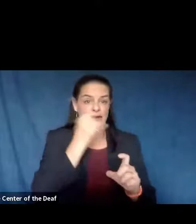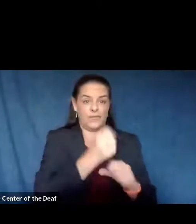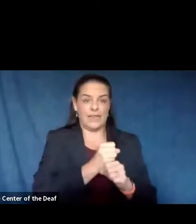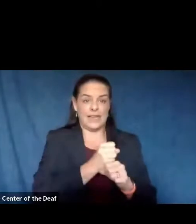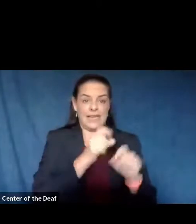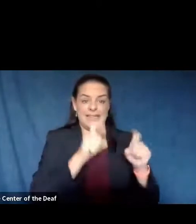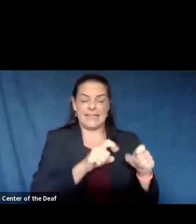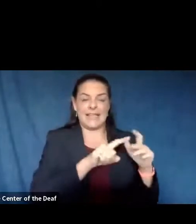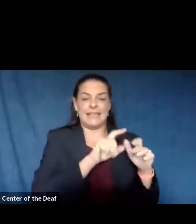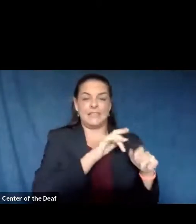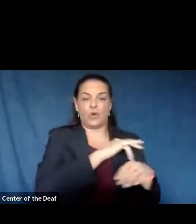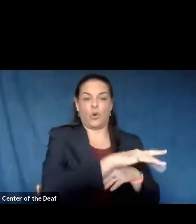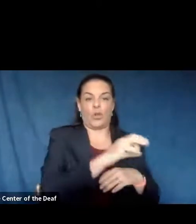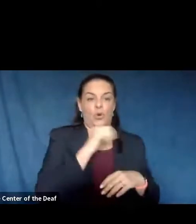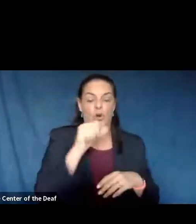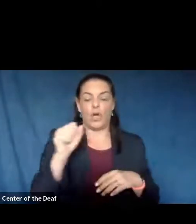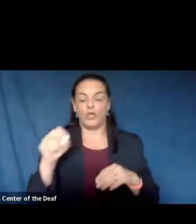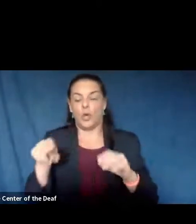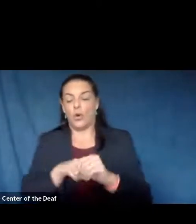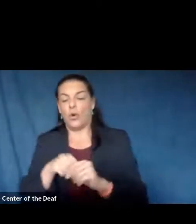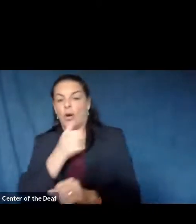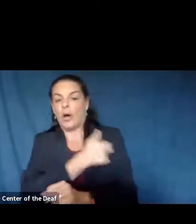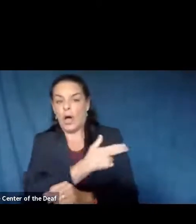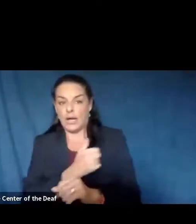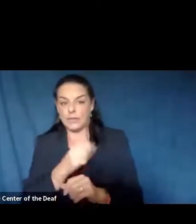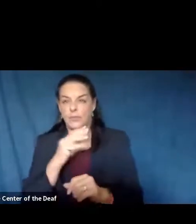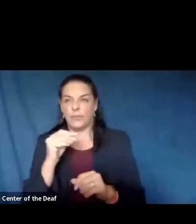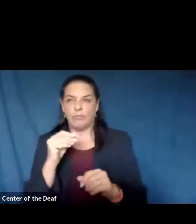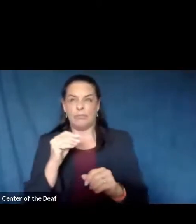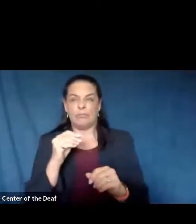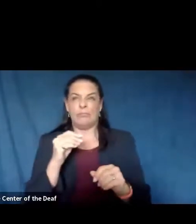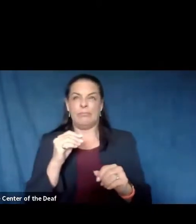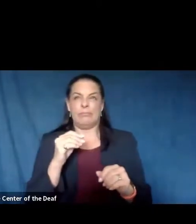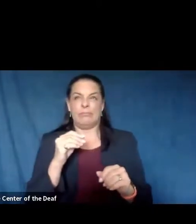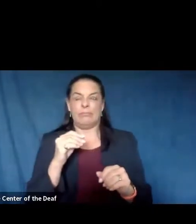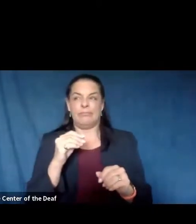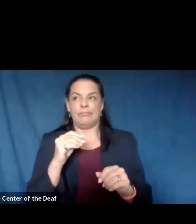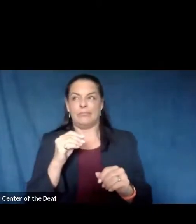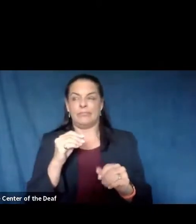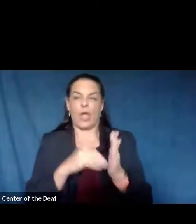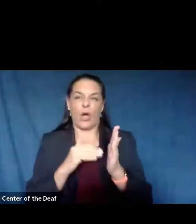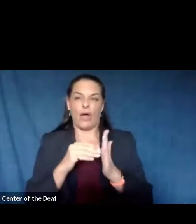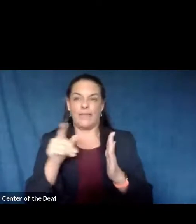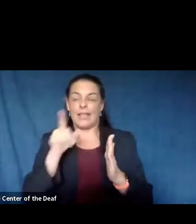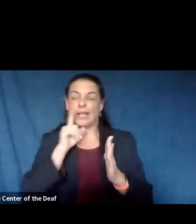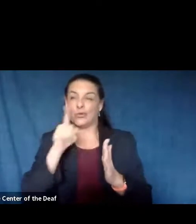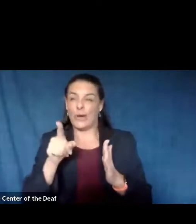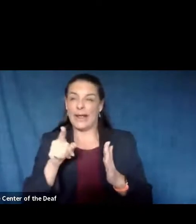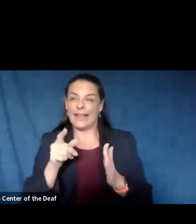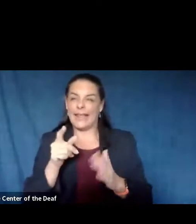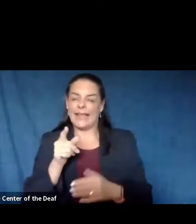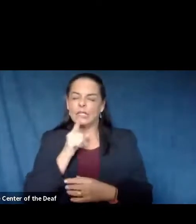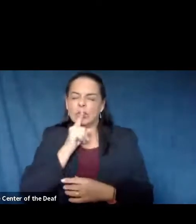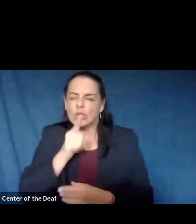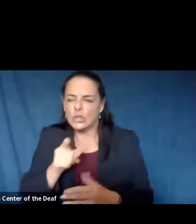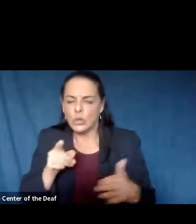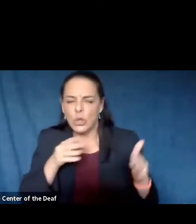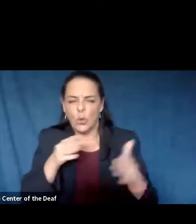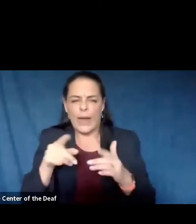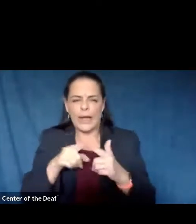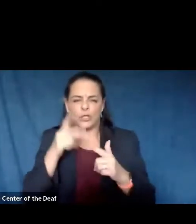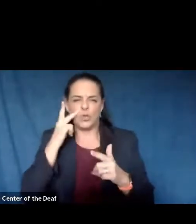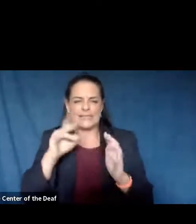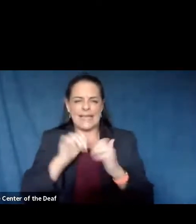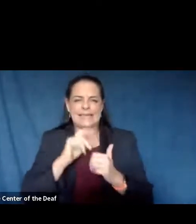early on the front end or not. And so hospitalizations in a lot of ways is the really true metric to look at that burden of disease and severity